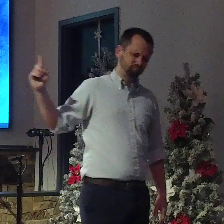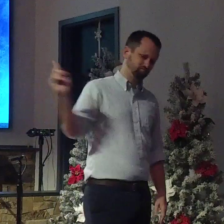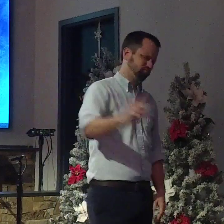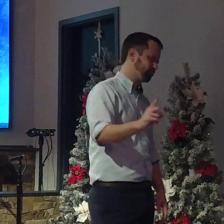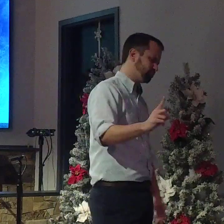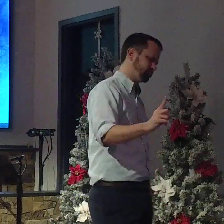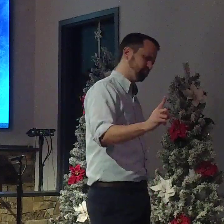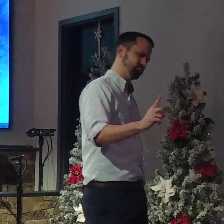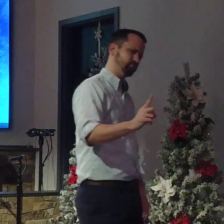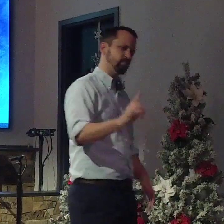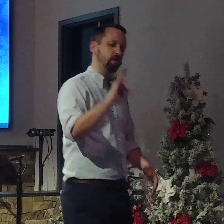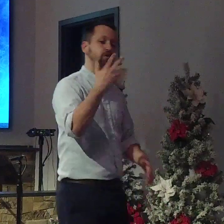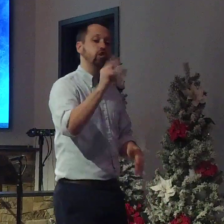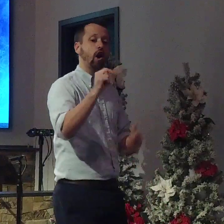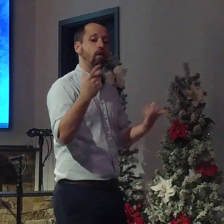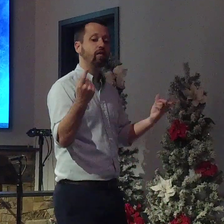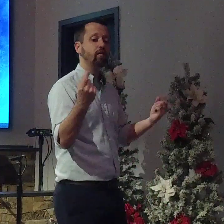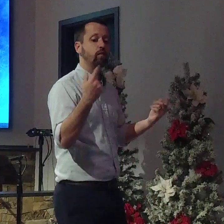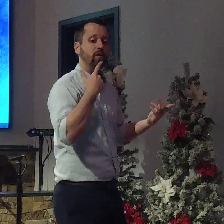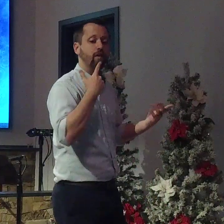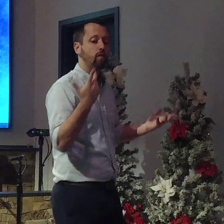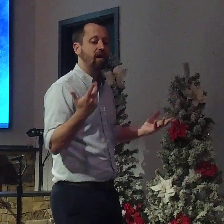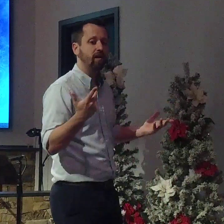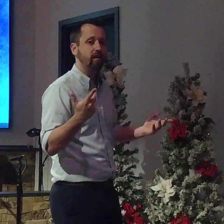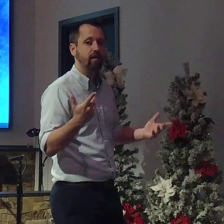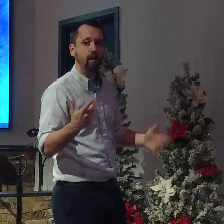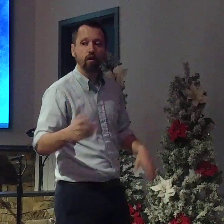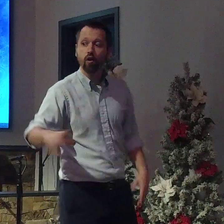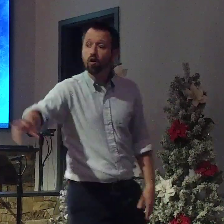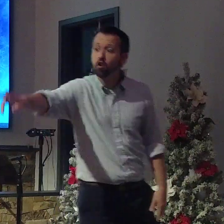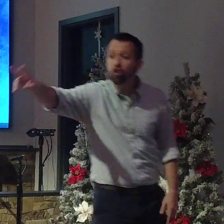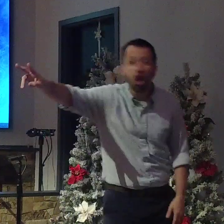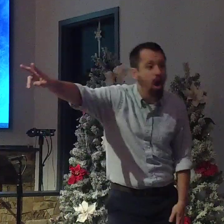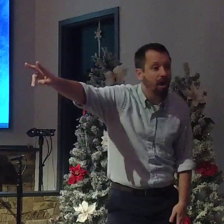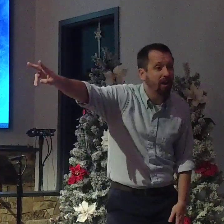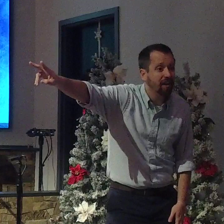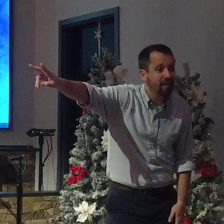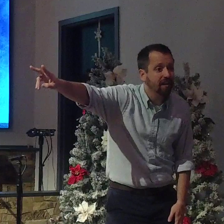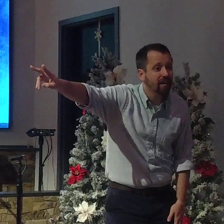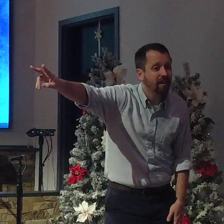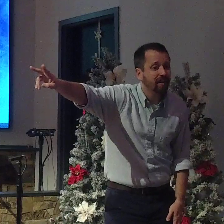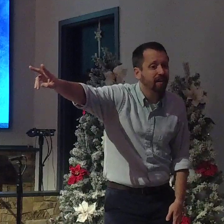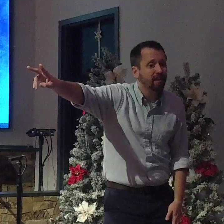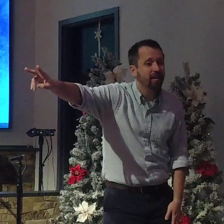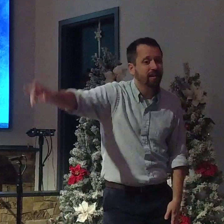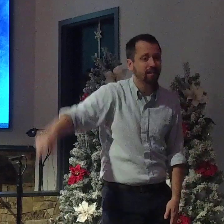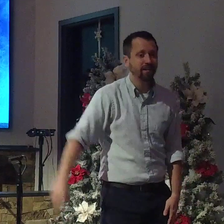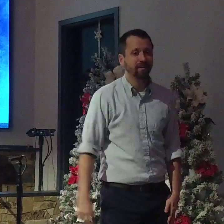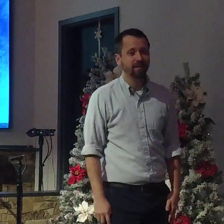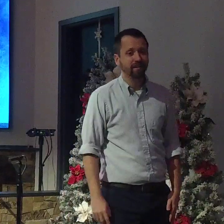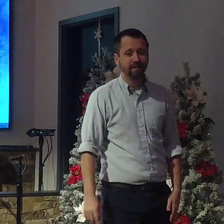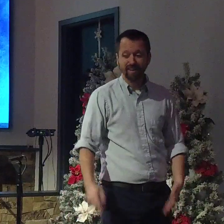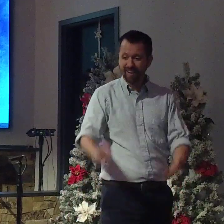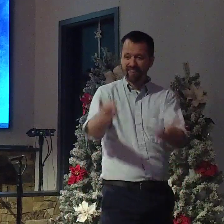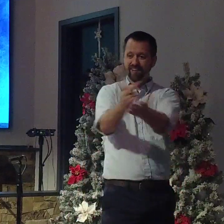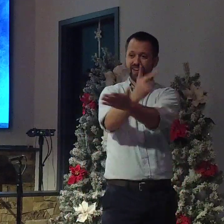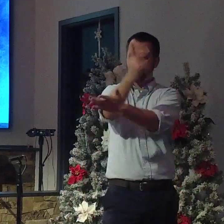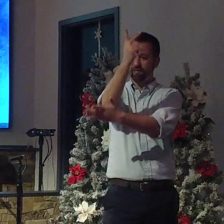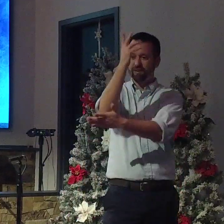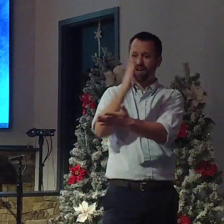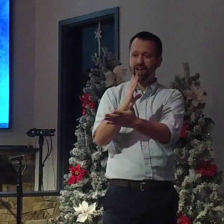sent his sinless son to be born as a baby in Bethlehem. but later to die for the